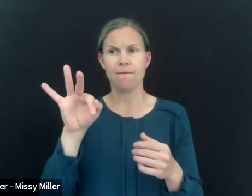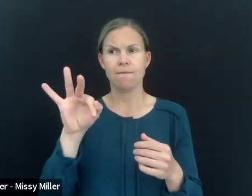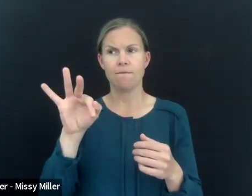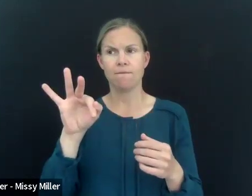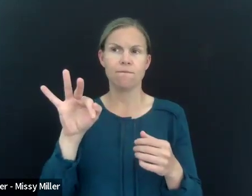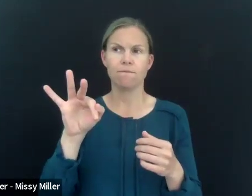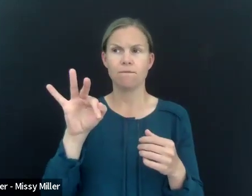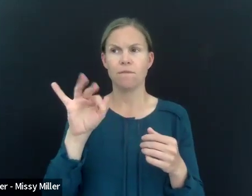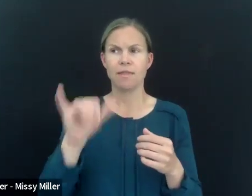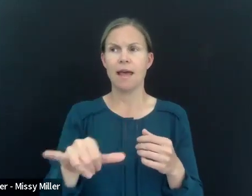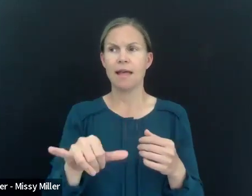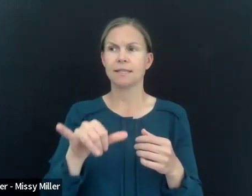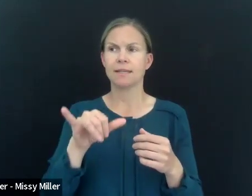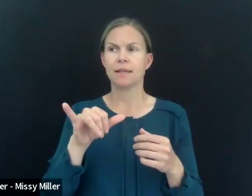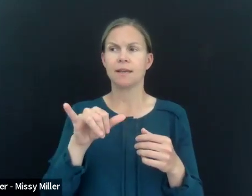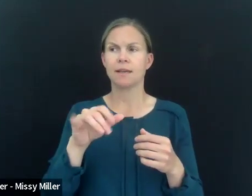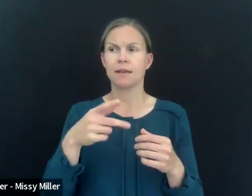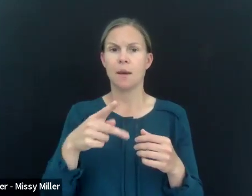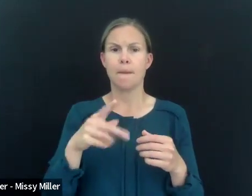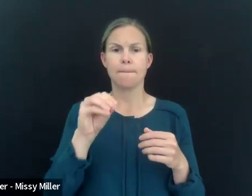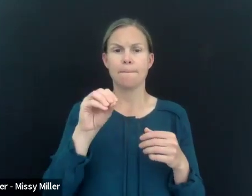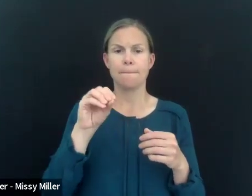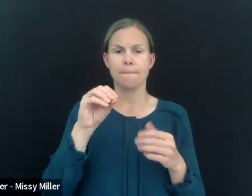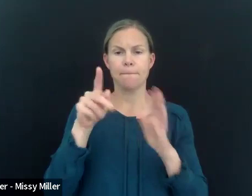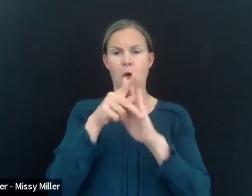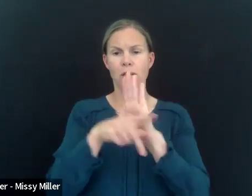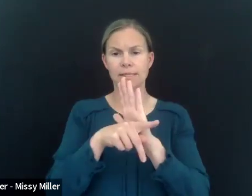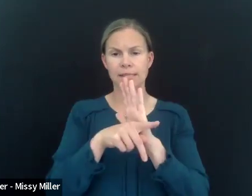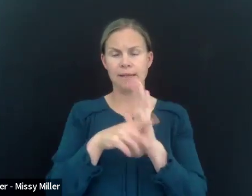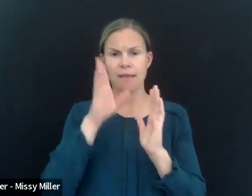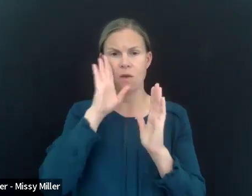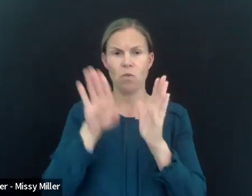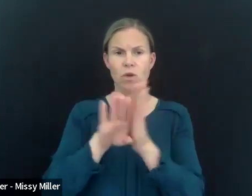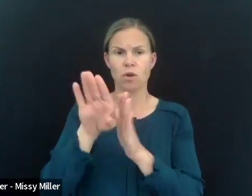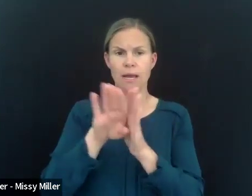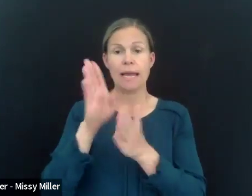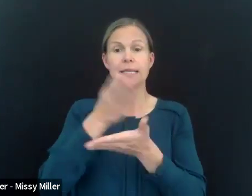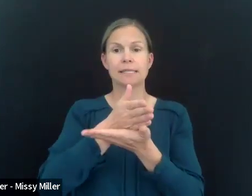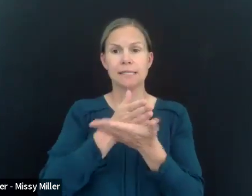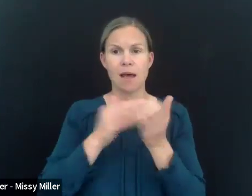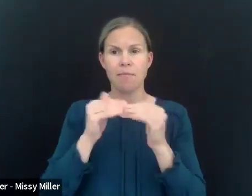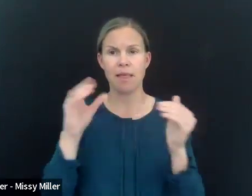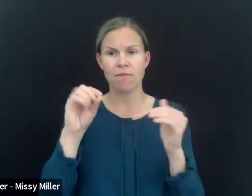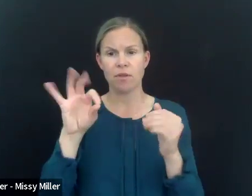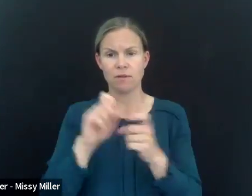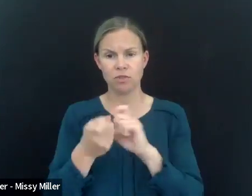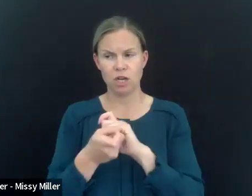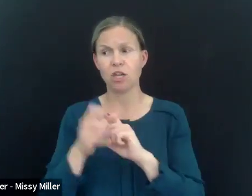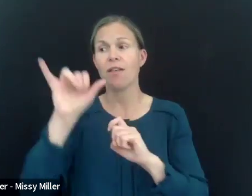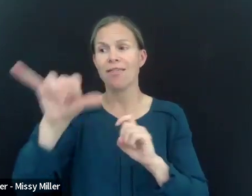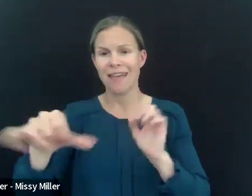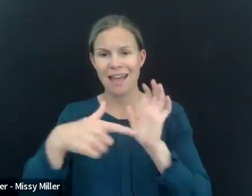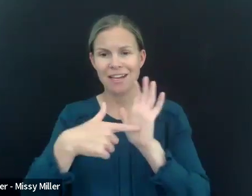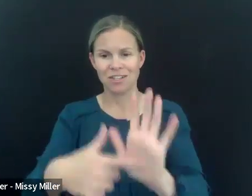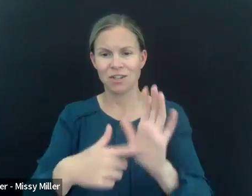the lever, if you will, the policy lever that helps just create some level of change, that's something. And